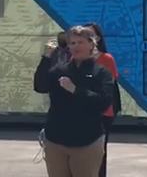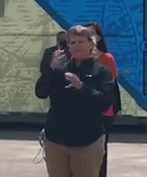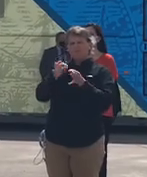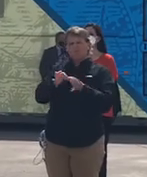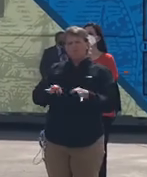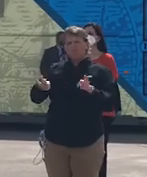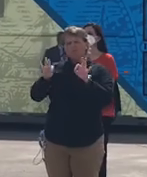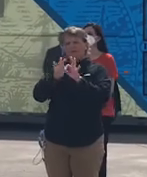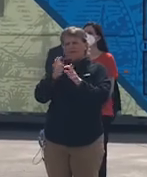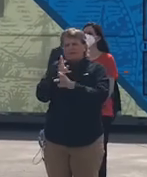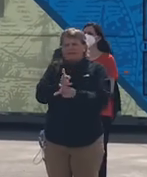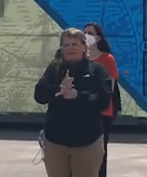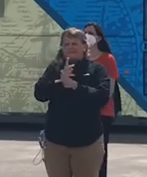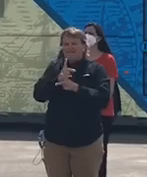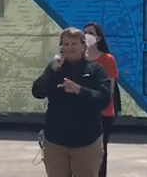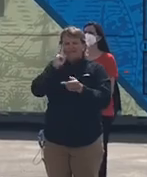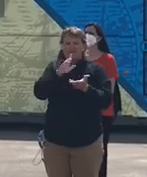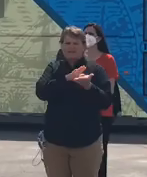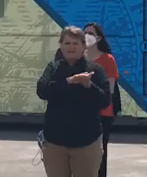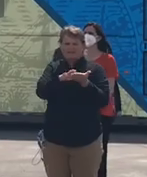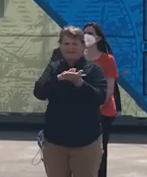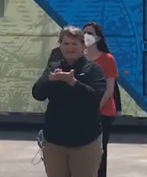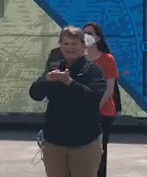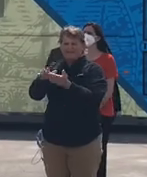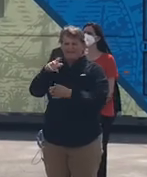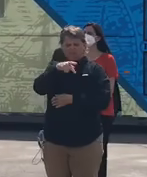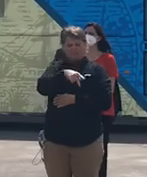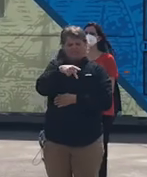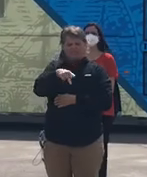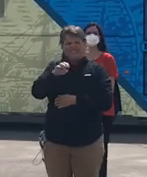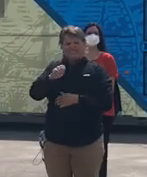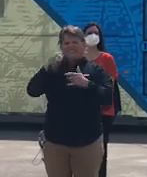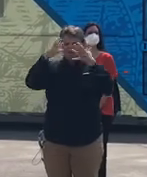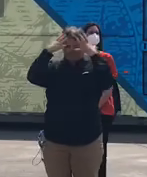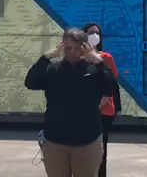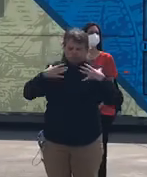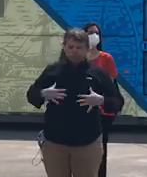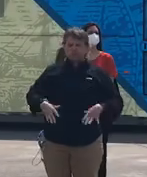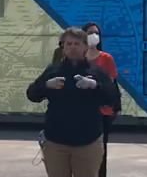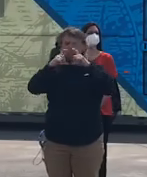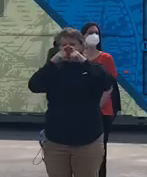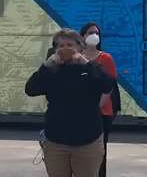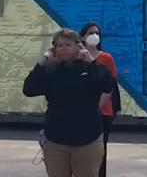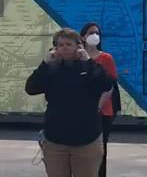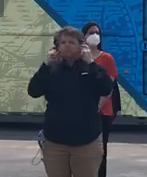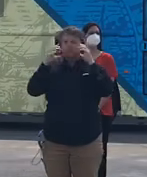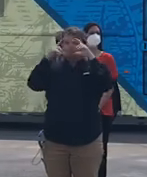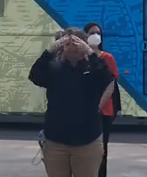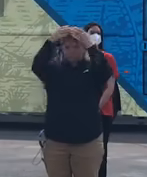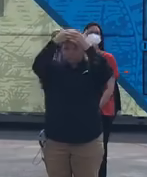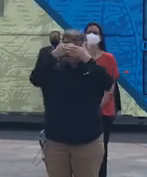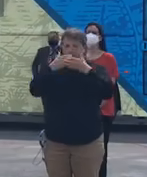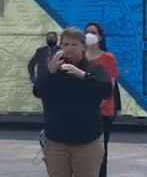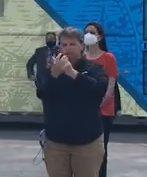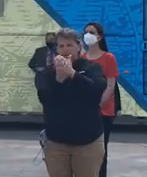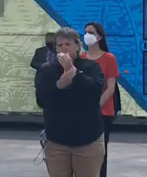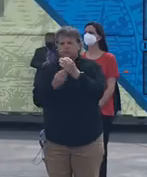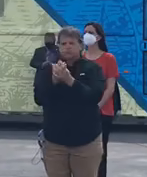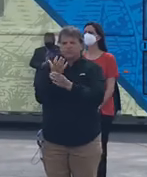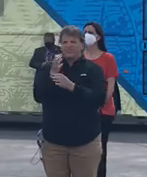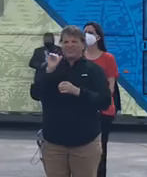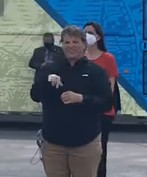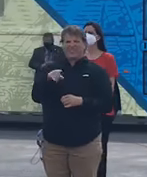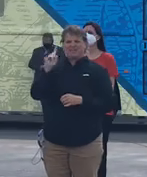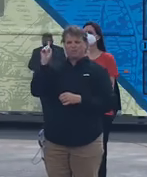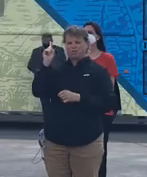PPE. As many people know, this PPE was a major crunch, particularly in March. China had known